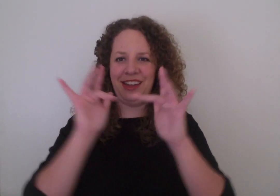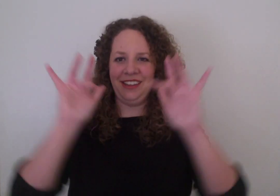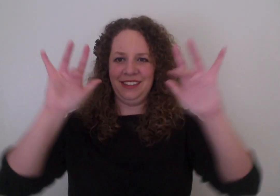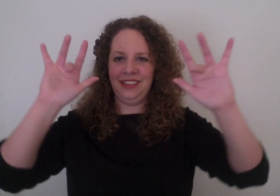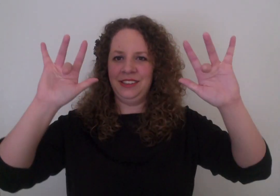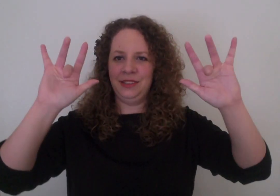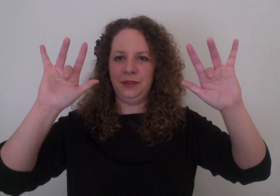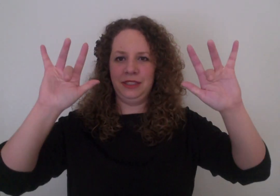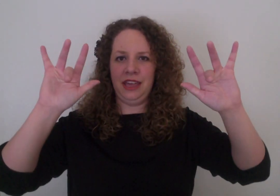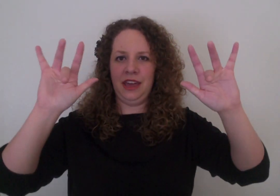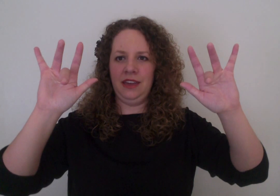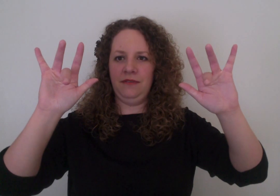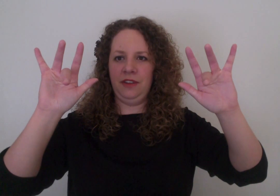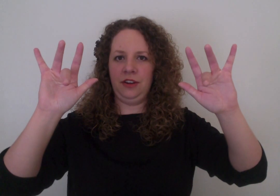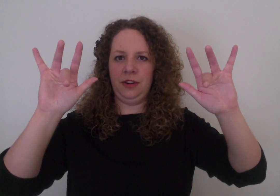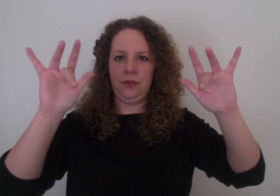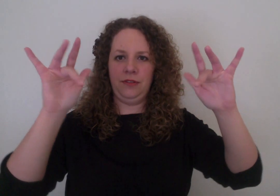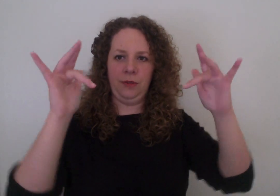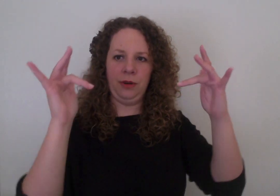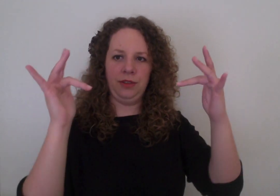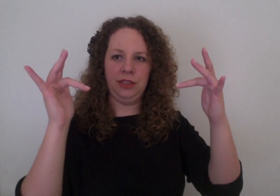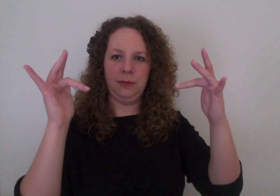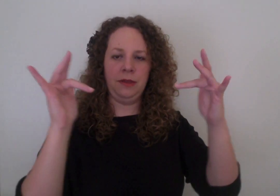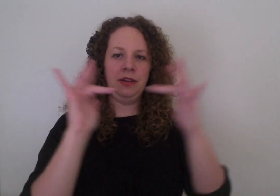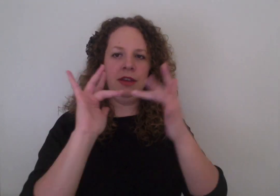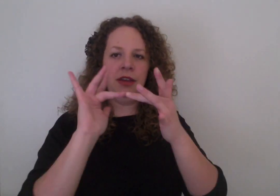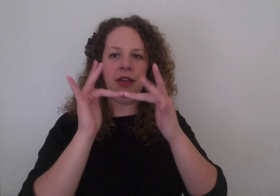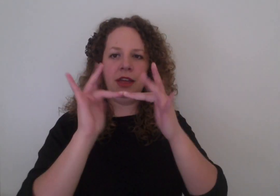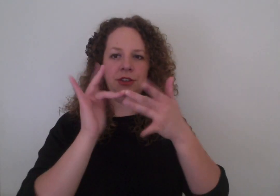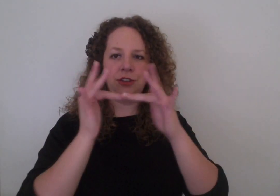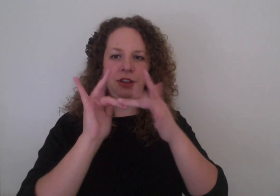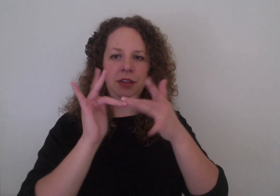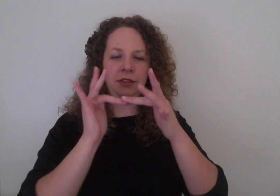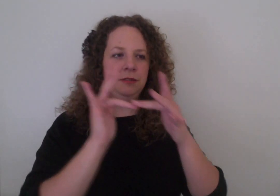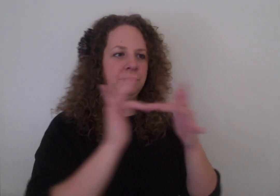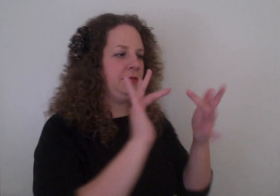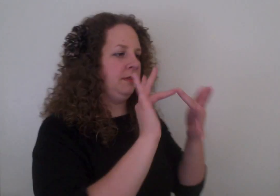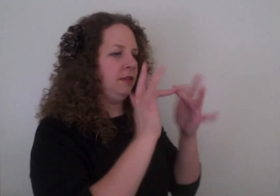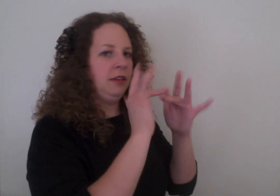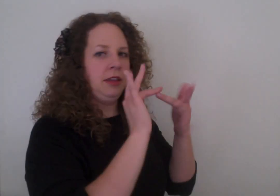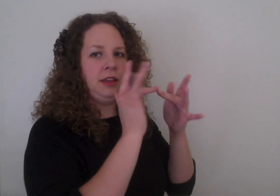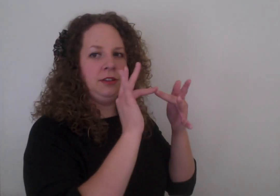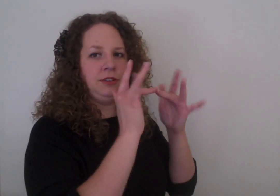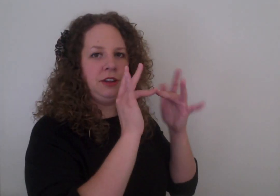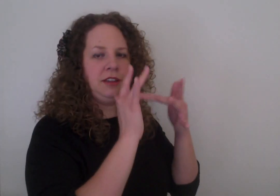internet. So it's the 8 finger going forward this way. Internet. Internet.